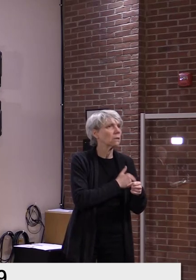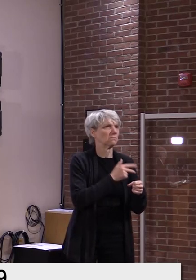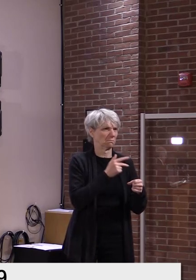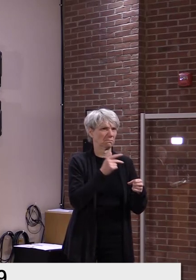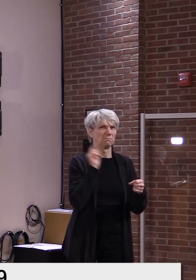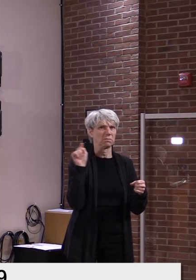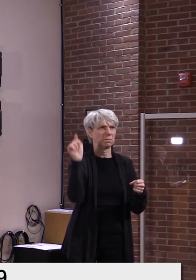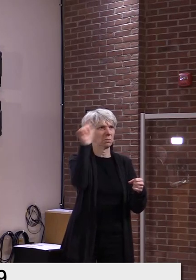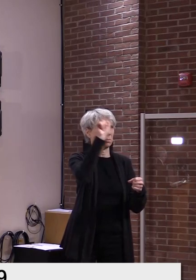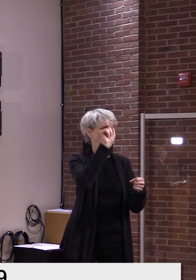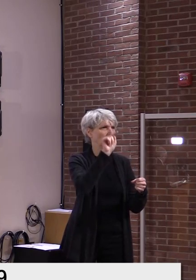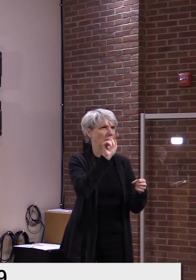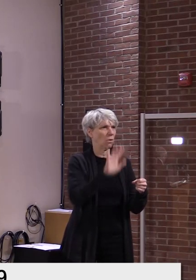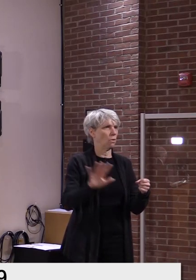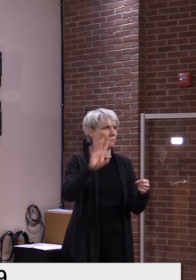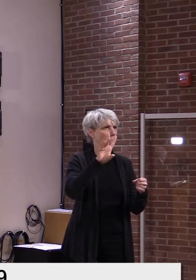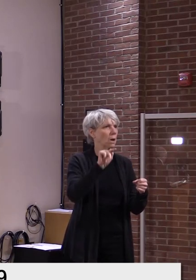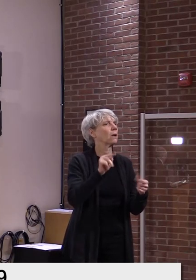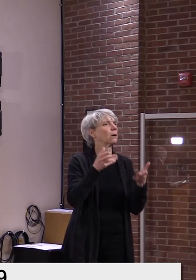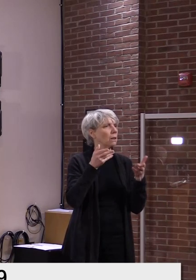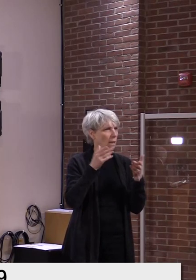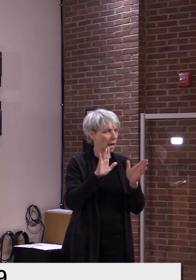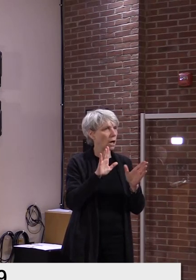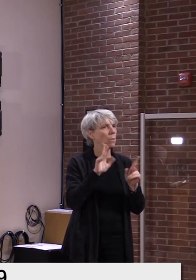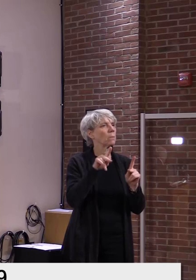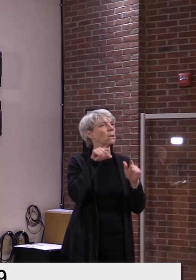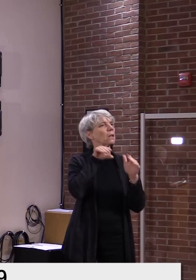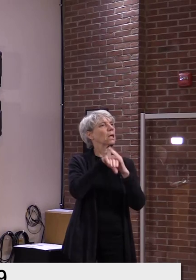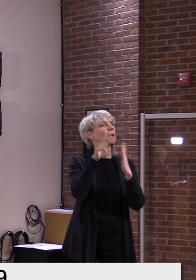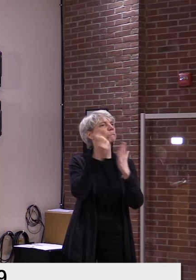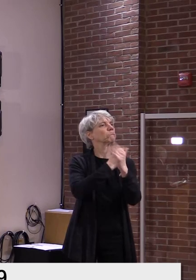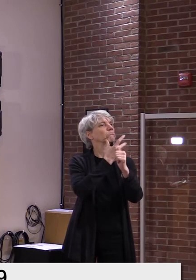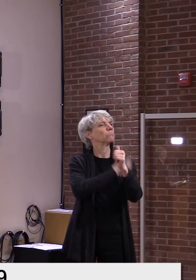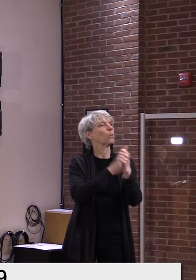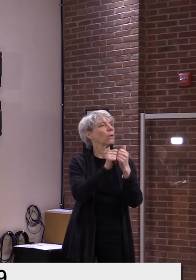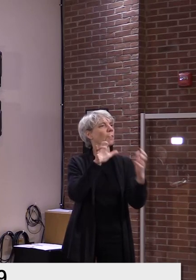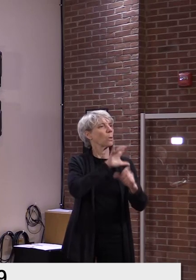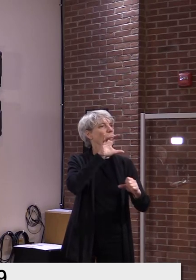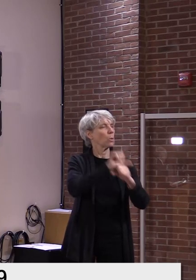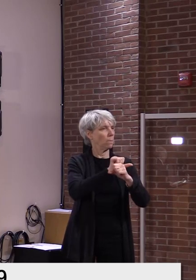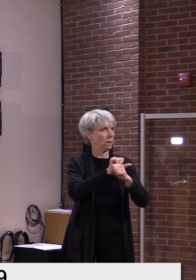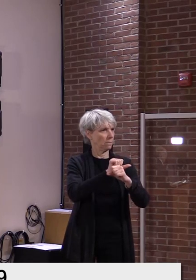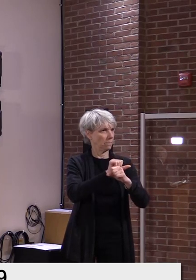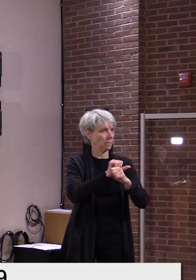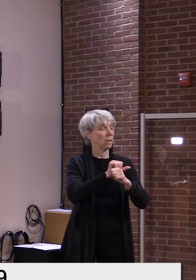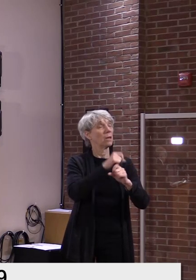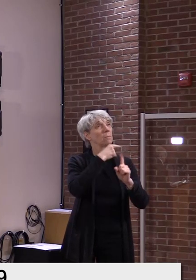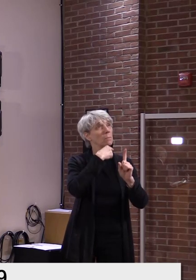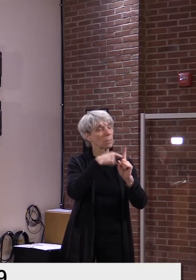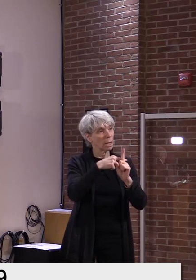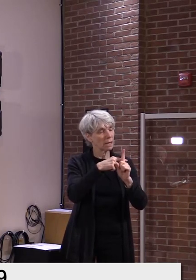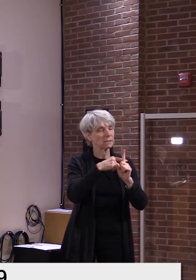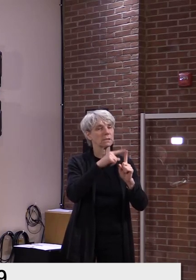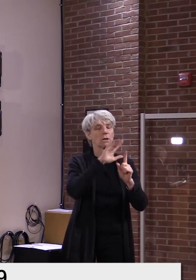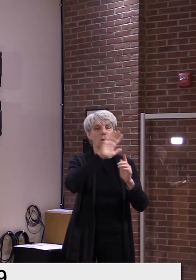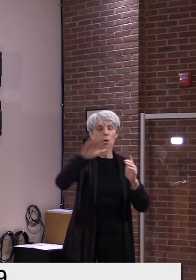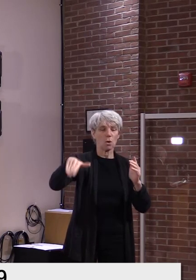walk-in capability through their vaccination clinics. We do have walk-in capabilities at